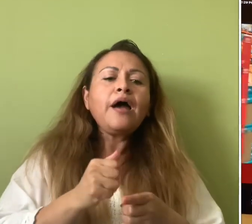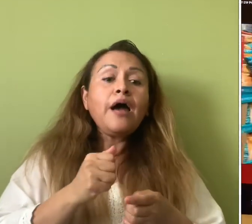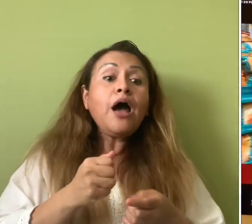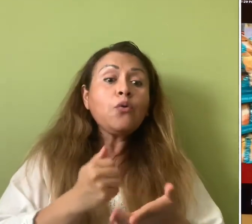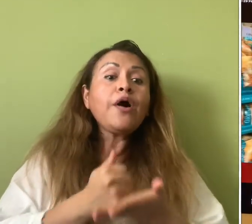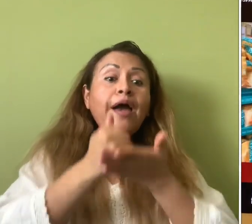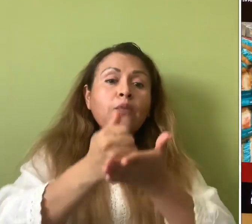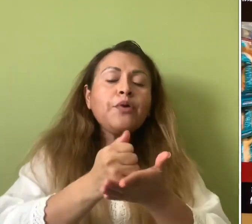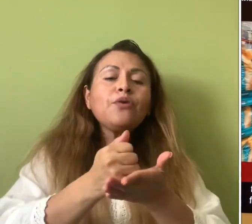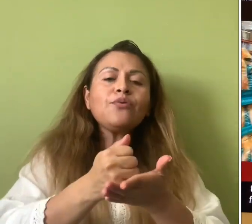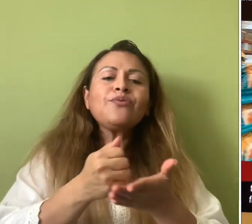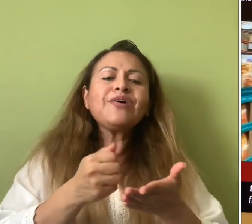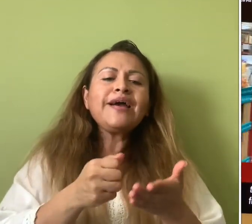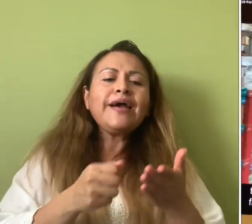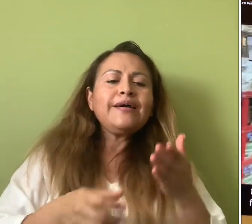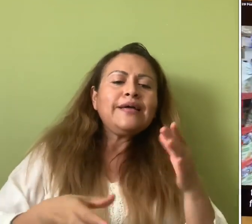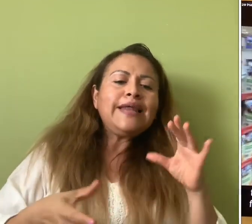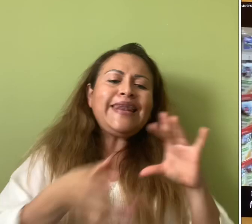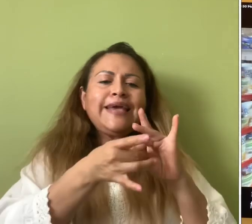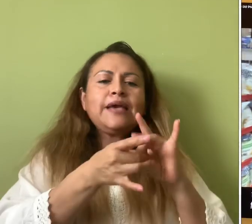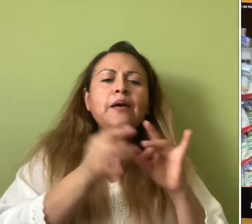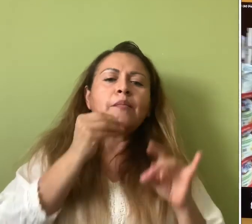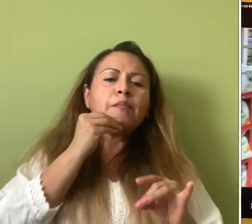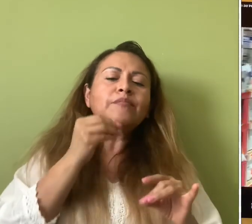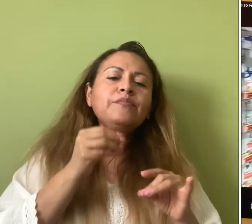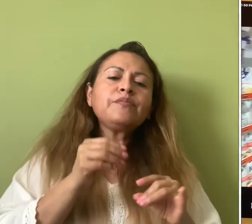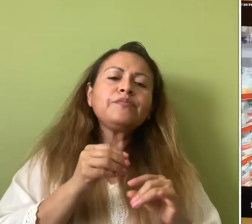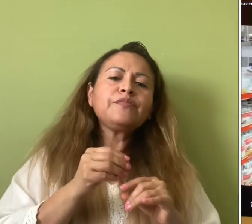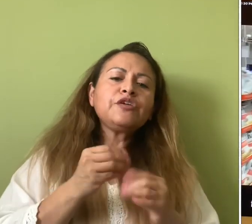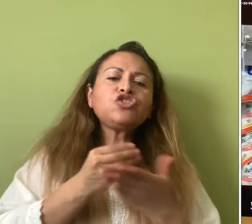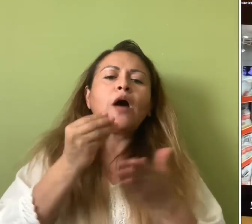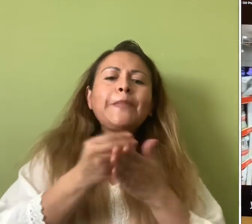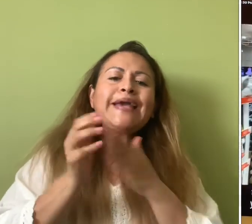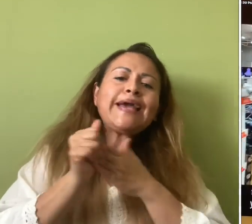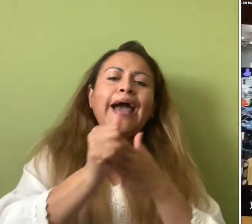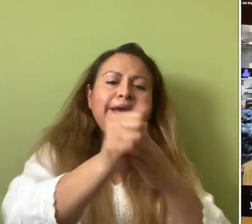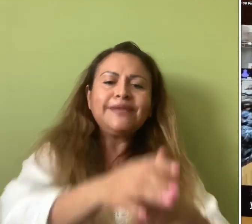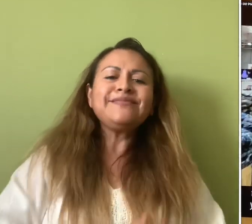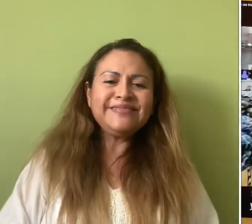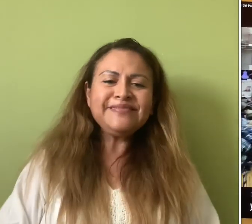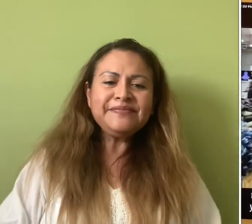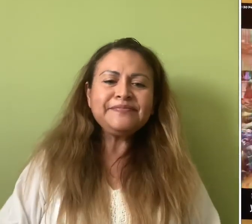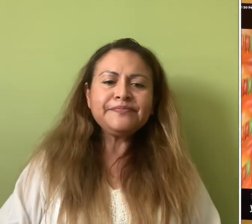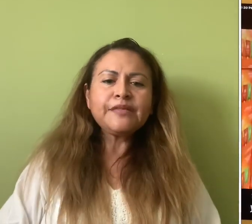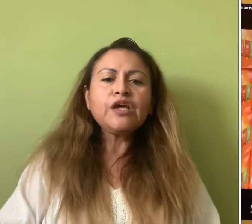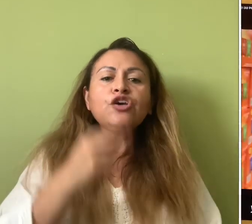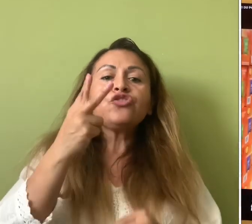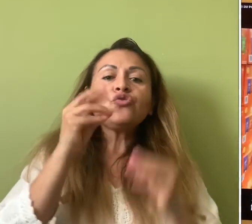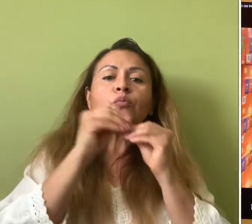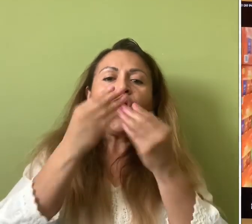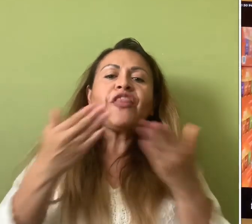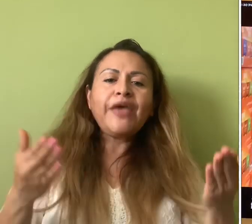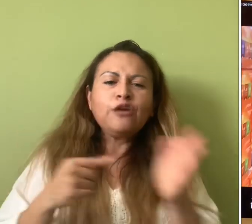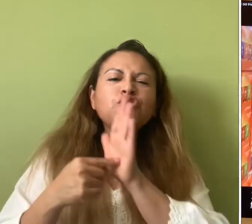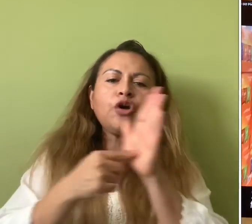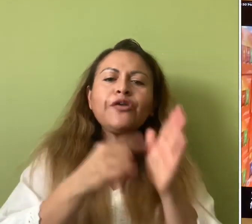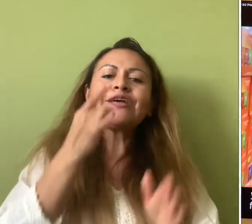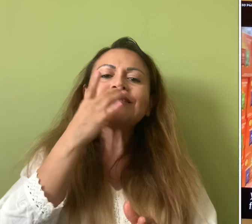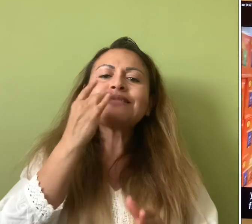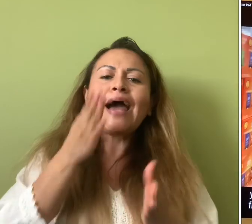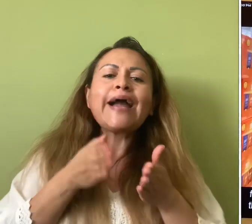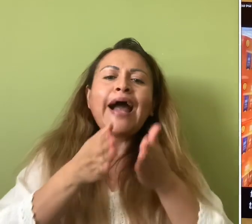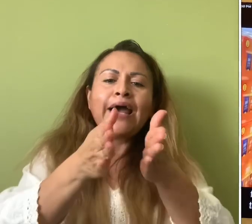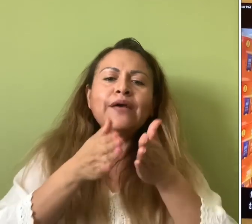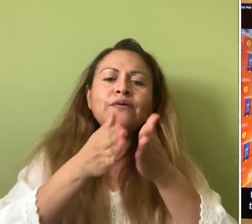shopping guide. It's got all my info from all my videos in there. And then there's two more things I want to show you in the snack aisle. All right, let's finish up